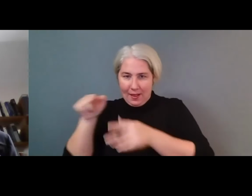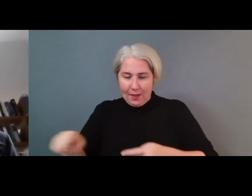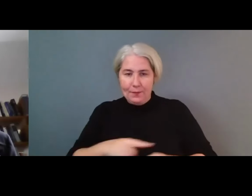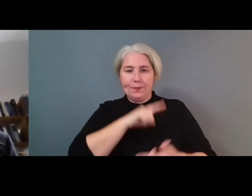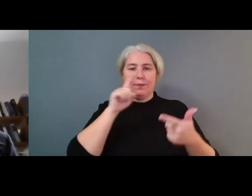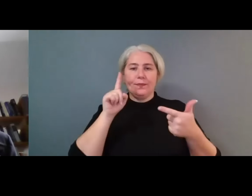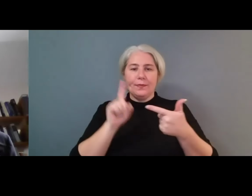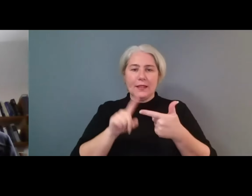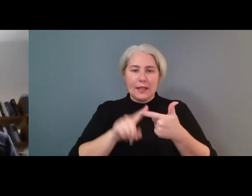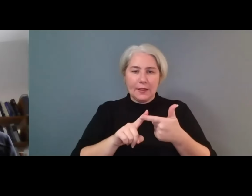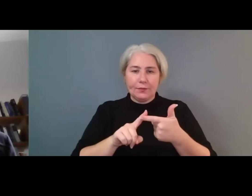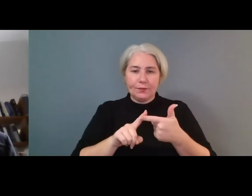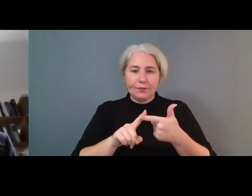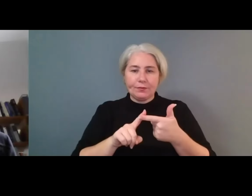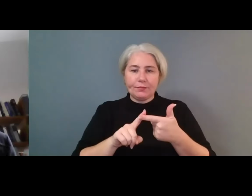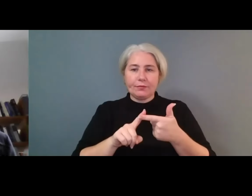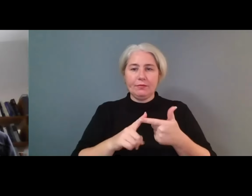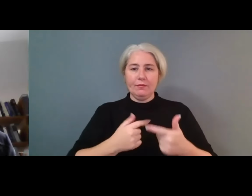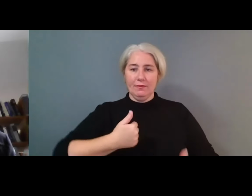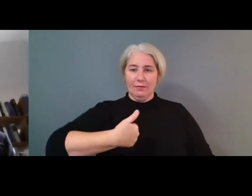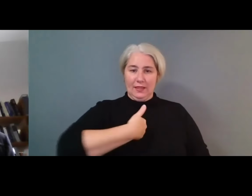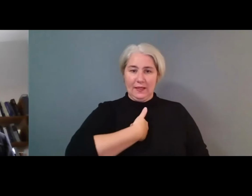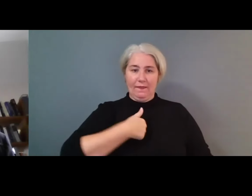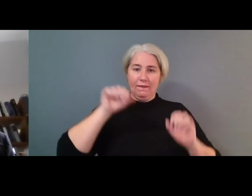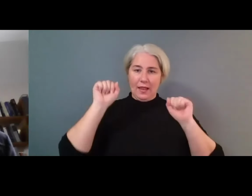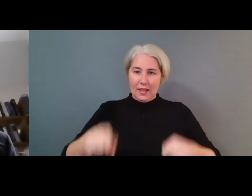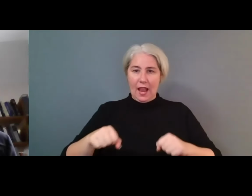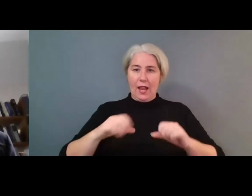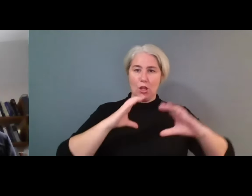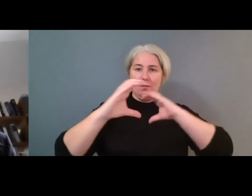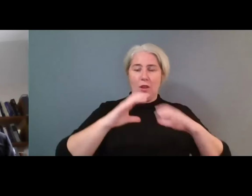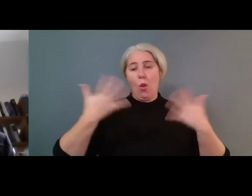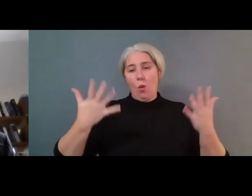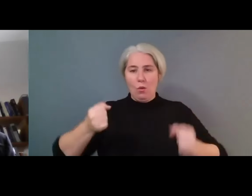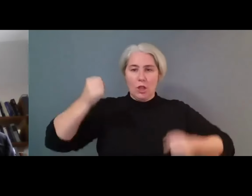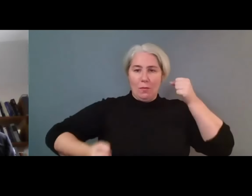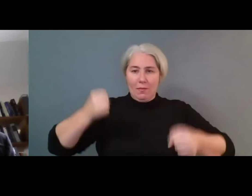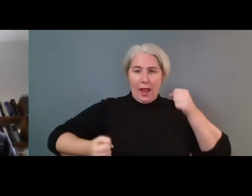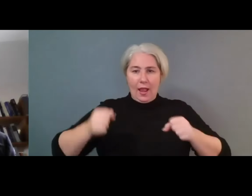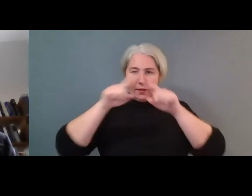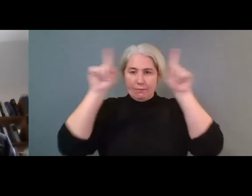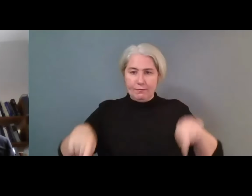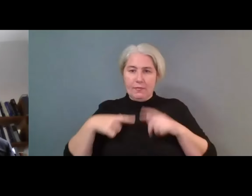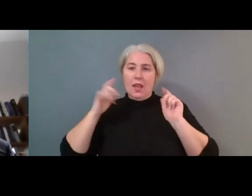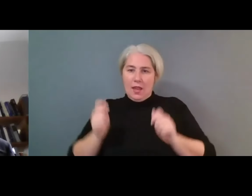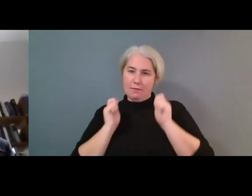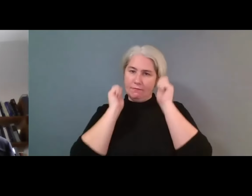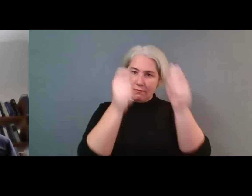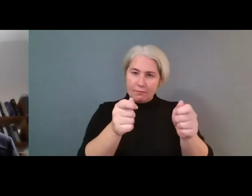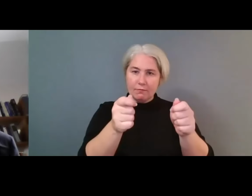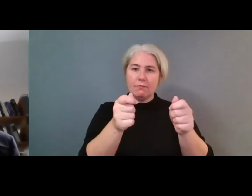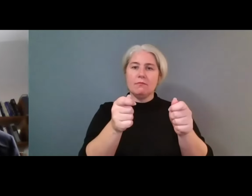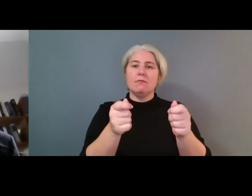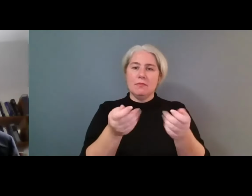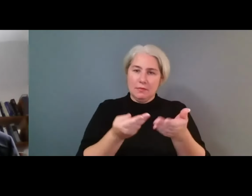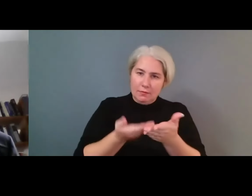are individual complaints which can be brought forward also to the committee in Geneva, and they will be reviewed,